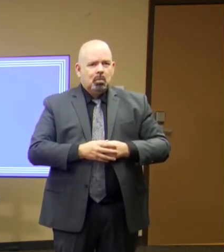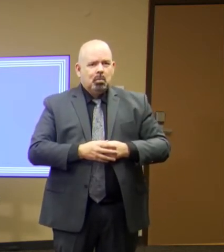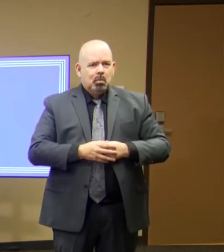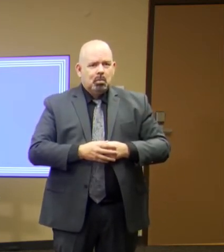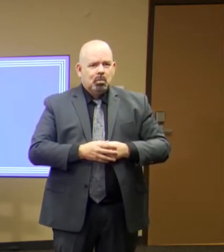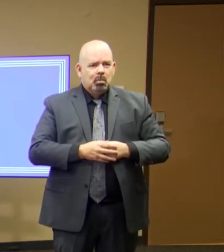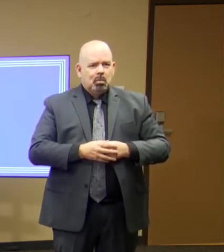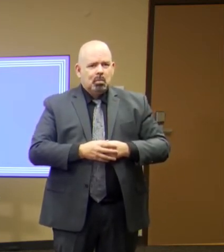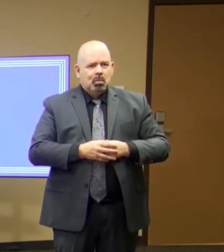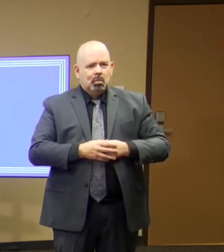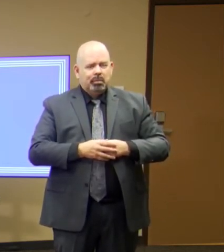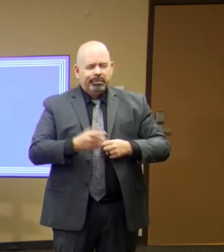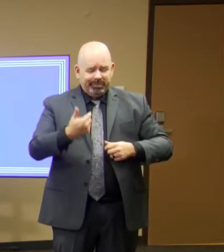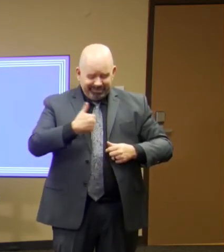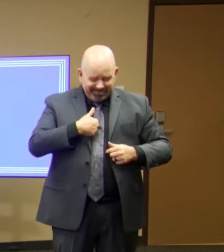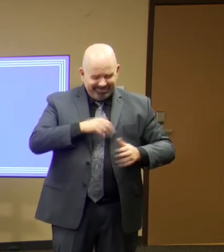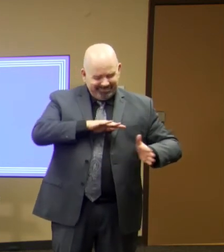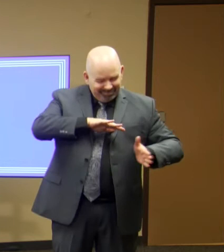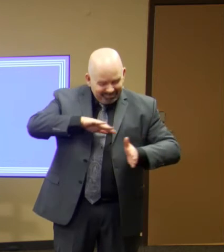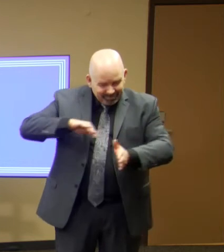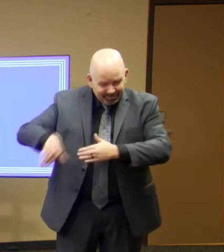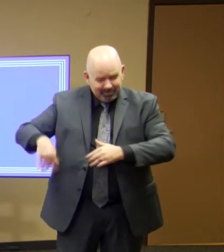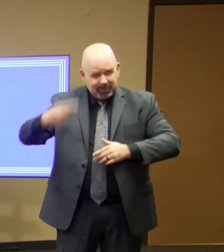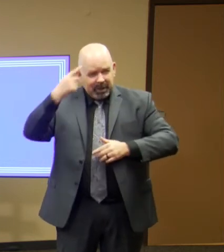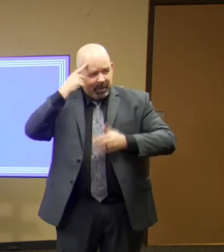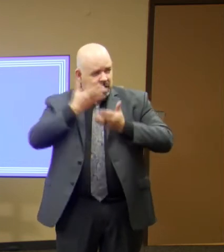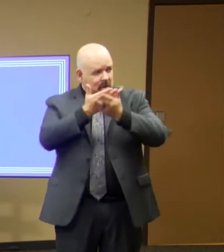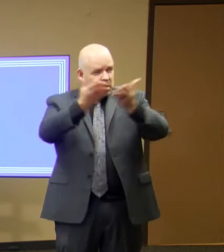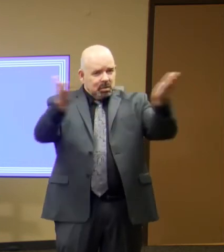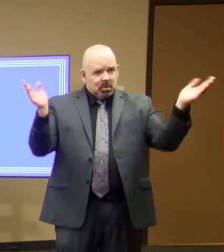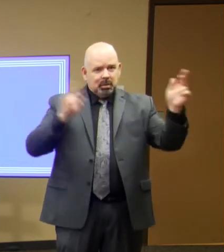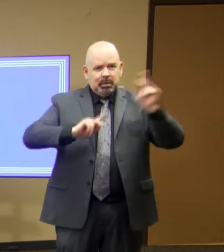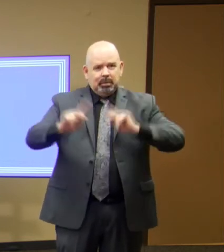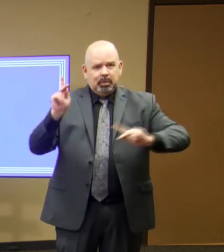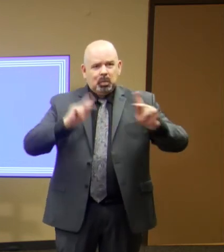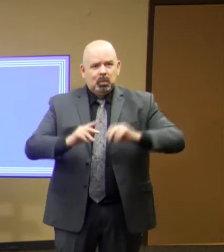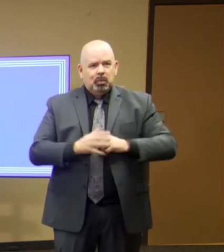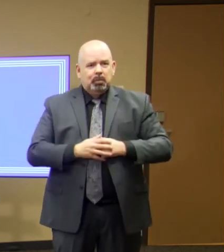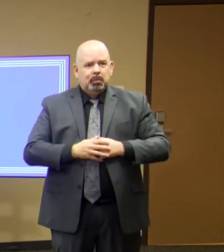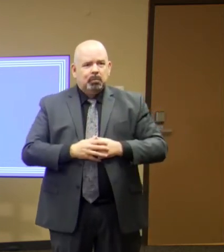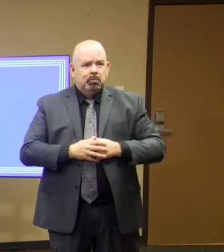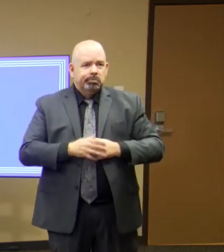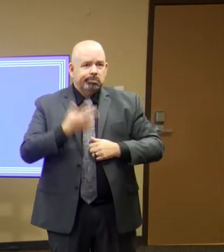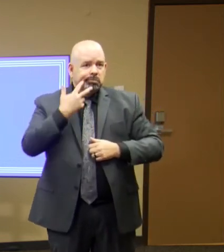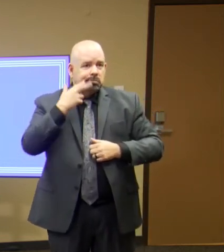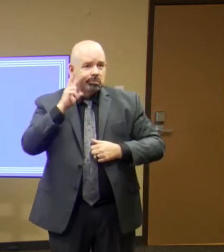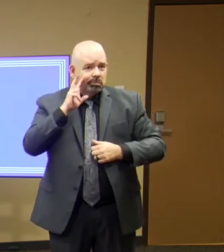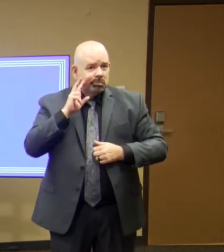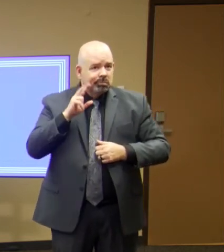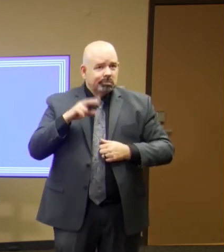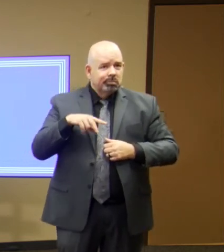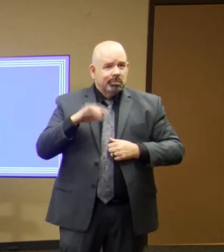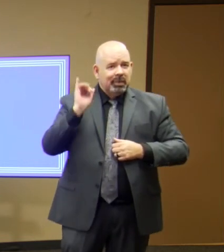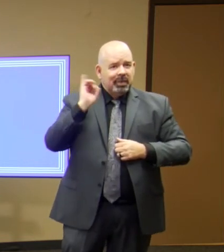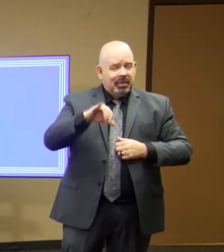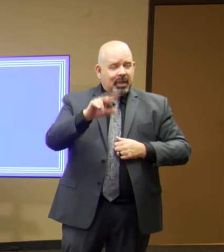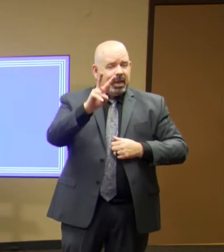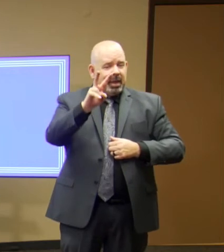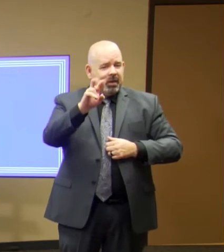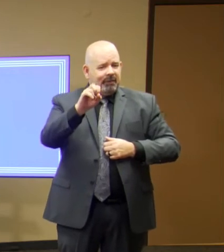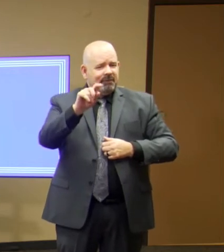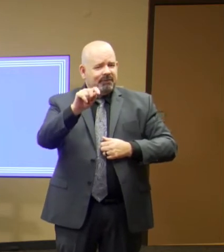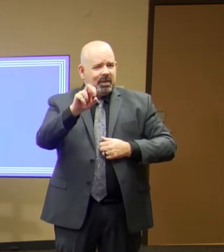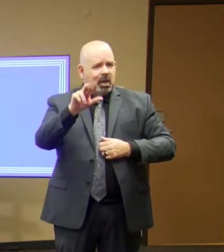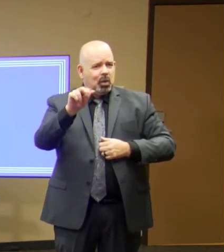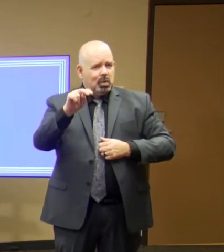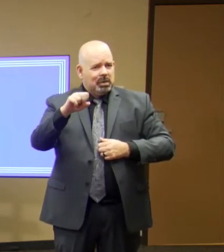was Veterans Day, or maybe it was, day before yesterday was Veterans Day. And those veterans sacrificed a lot.